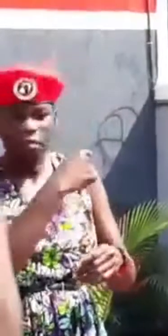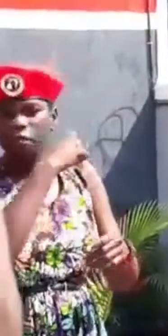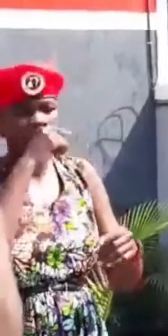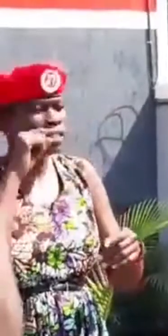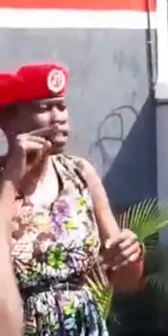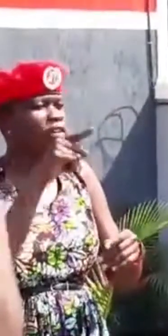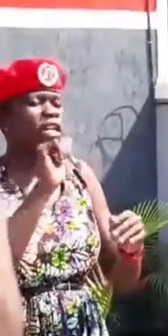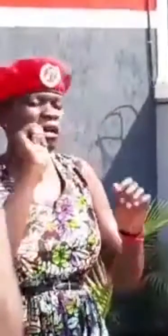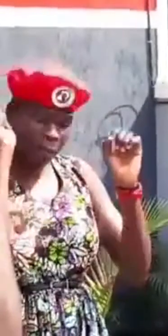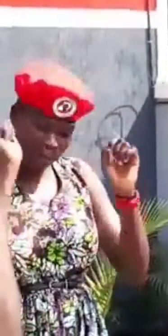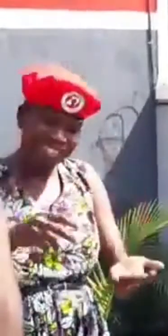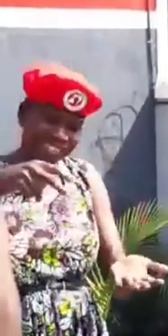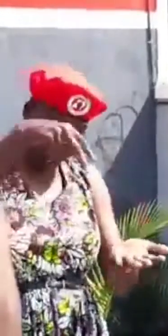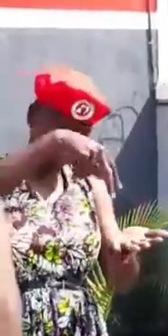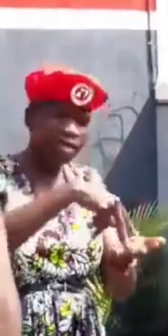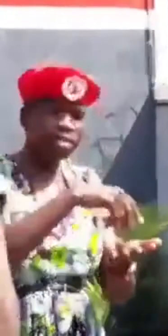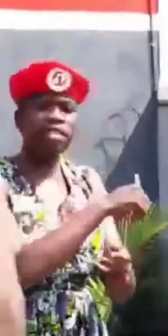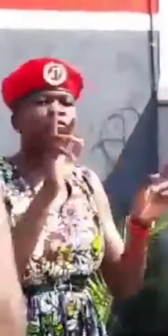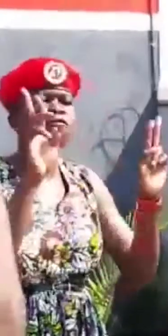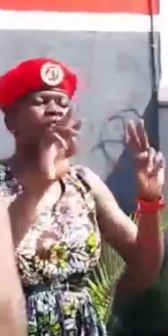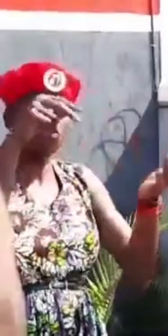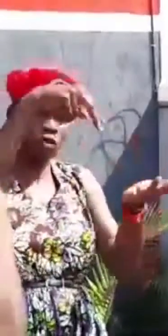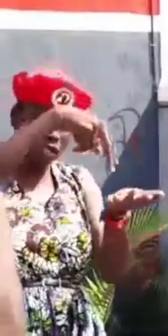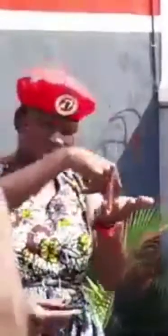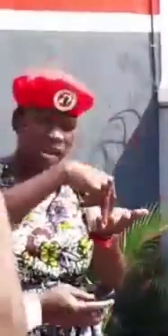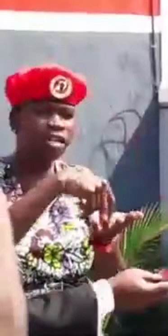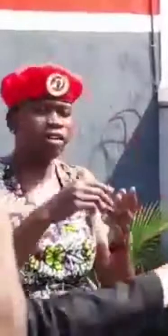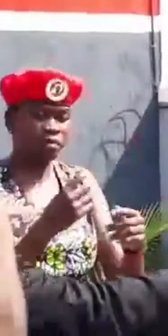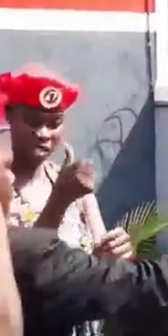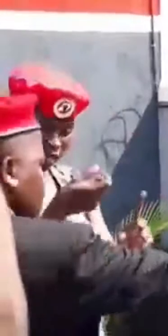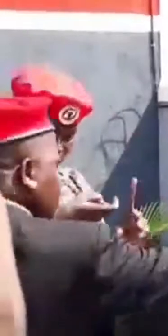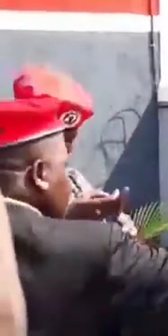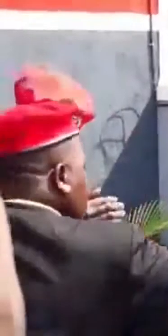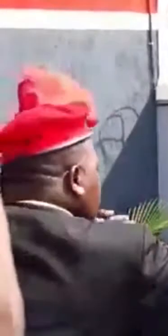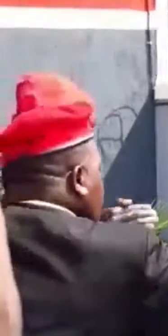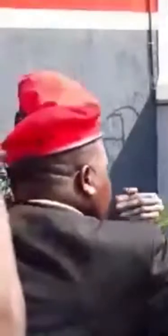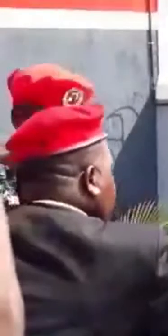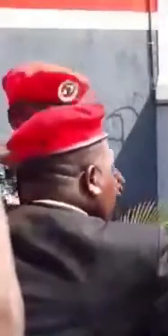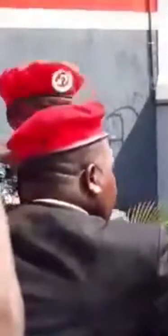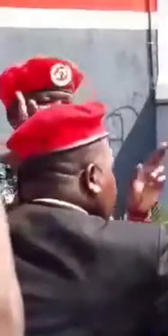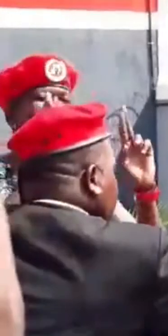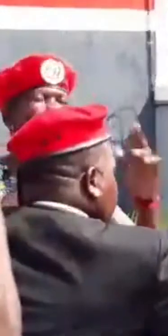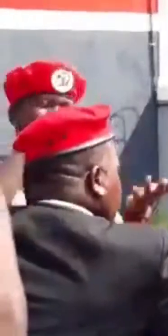Museveni in the forthcoming election, which we expect to be in 6 months.